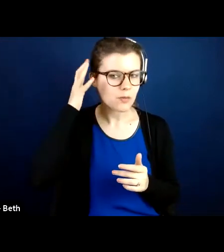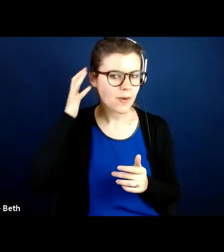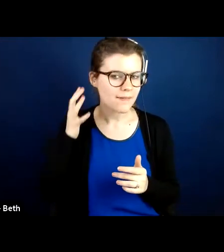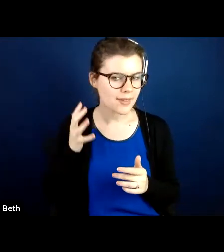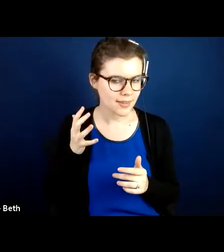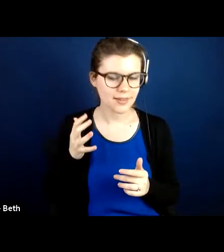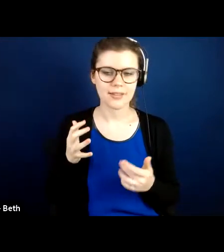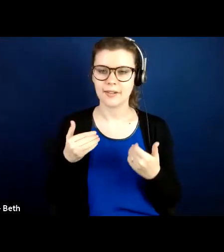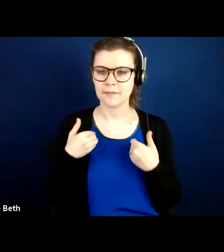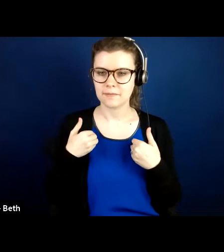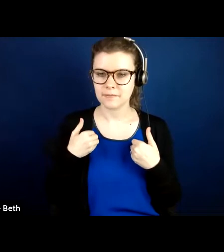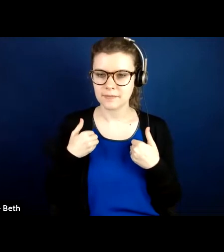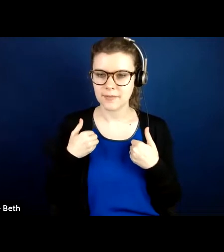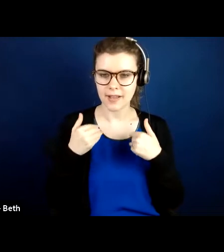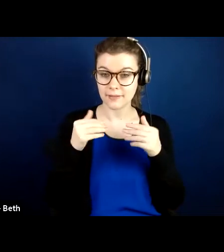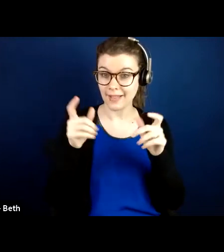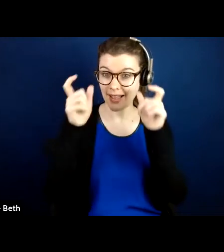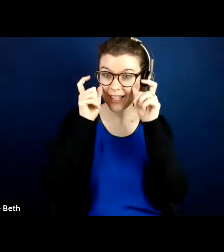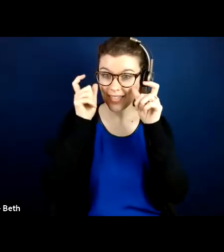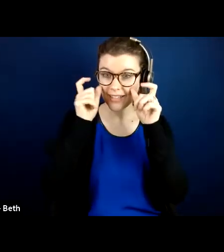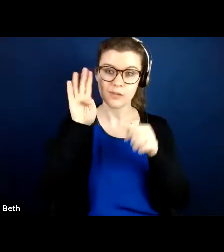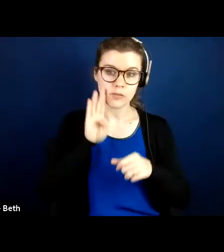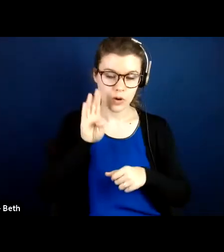wear tortoiseshell eyeglasses, and I